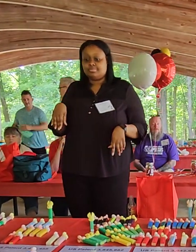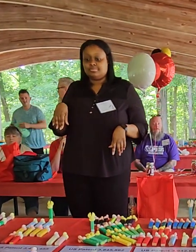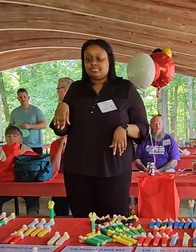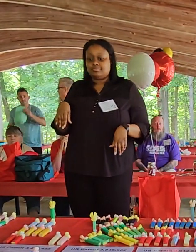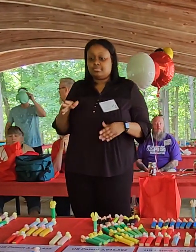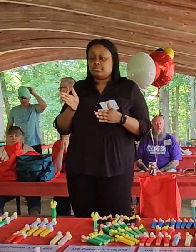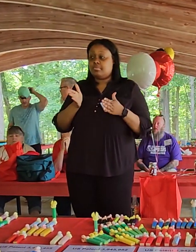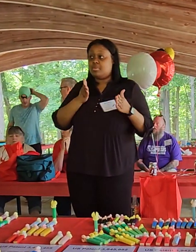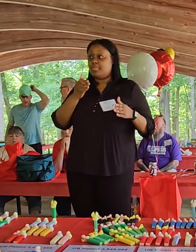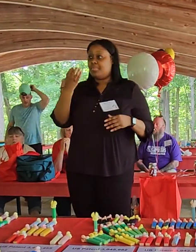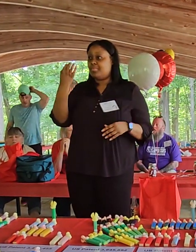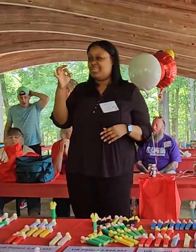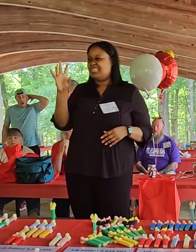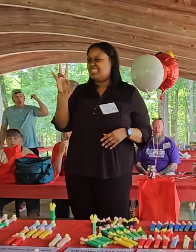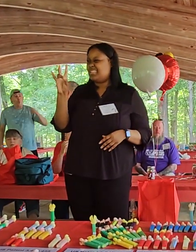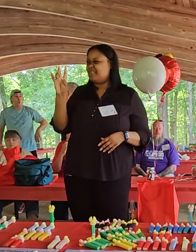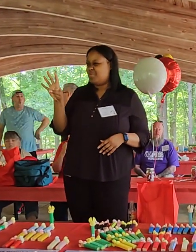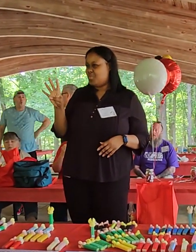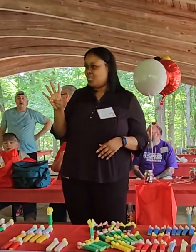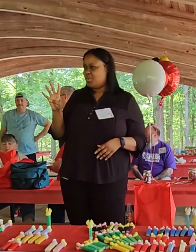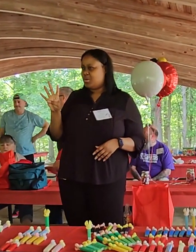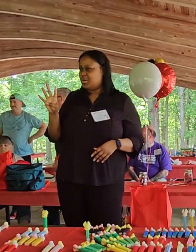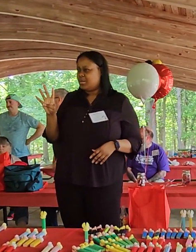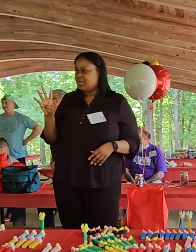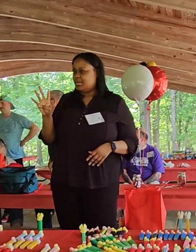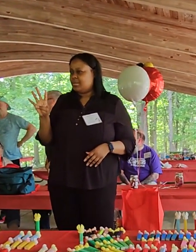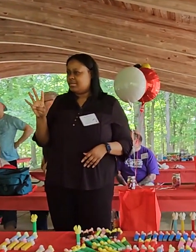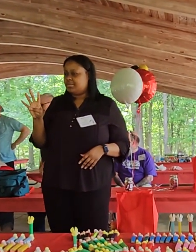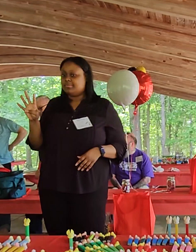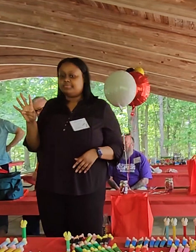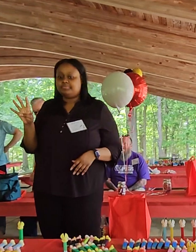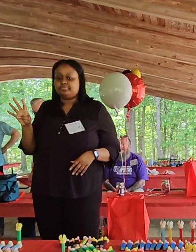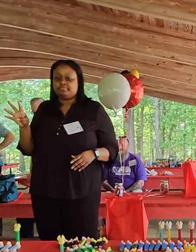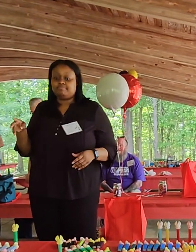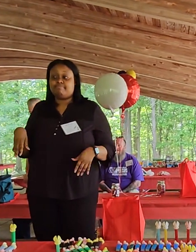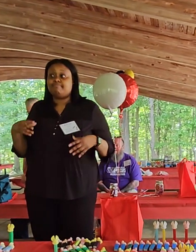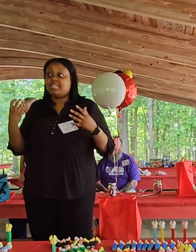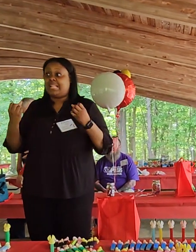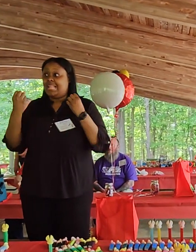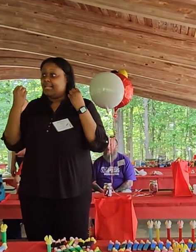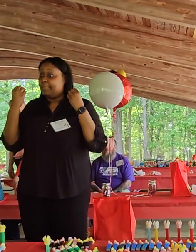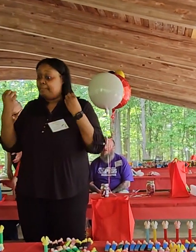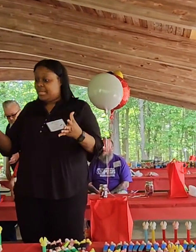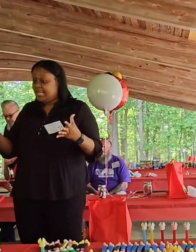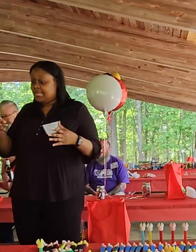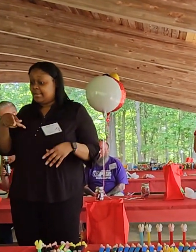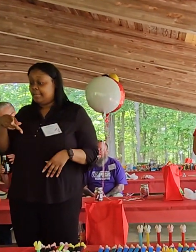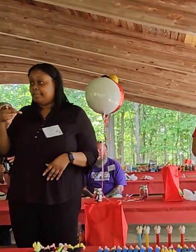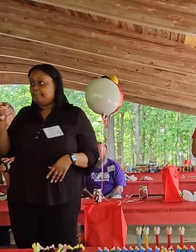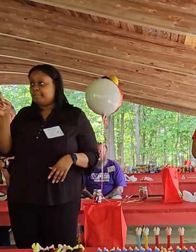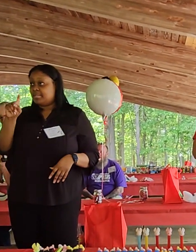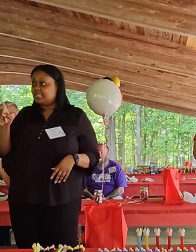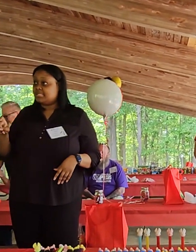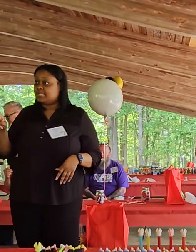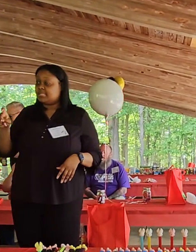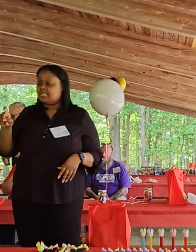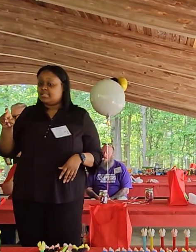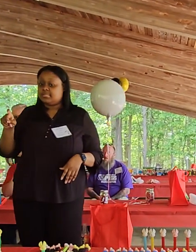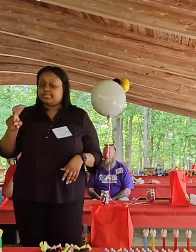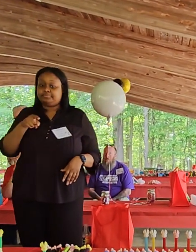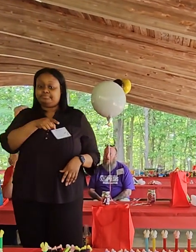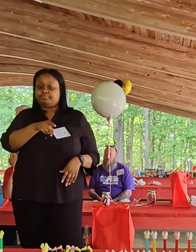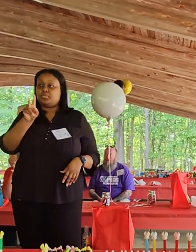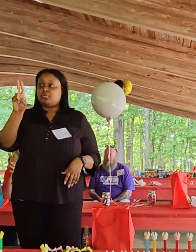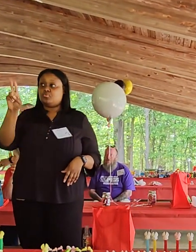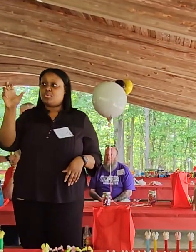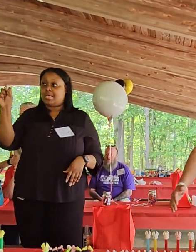about. And then has a lot, and probably the most varieties, is the U.S. patent